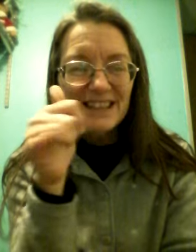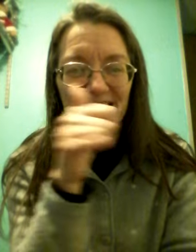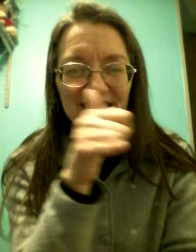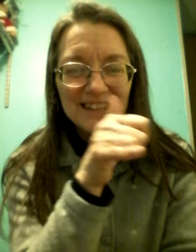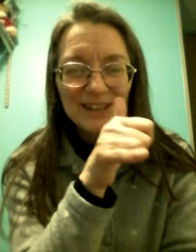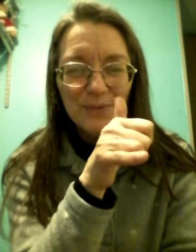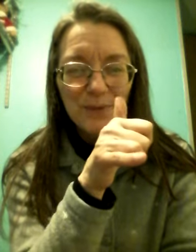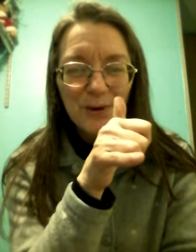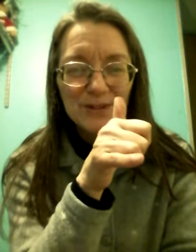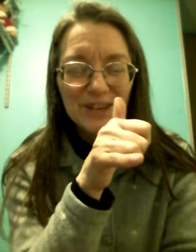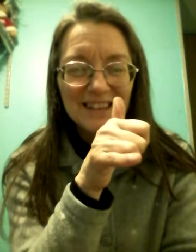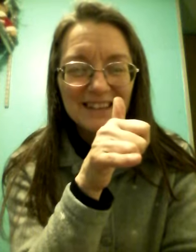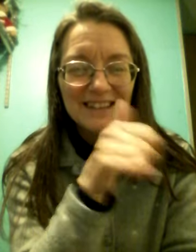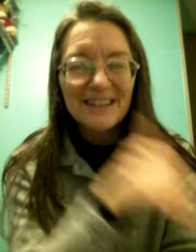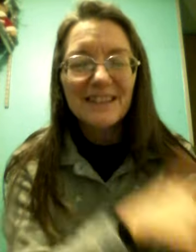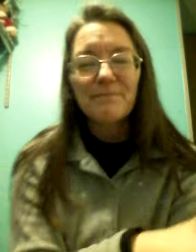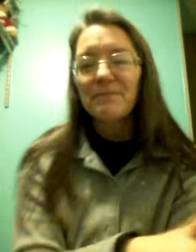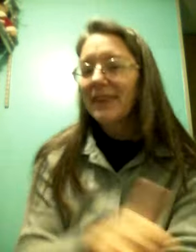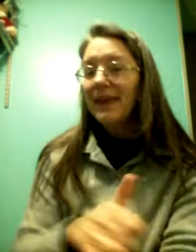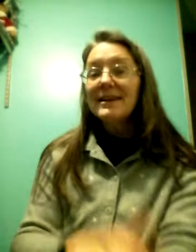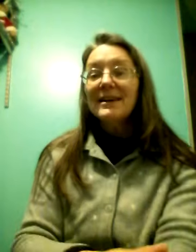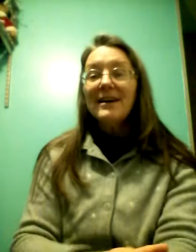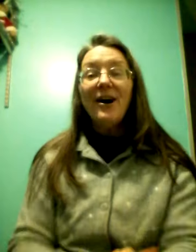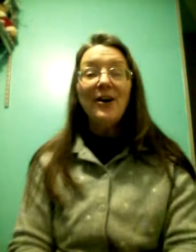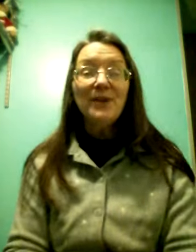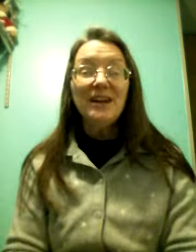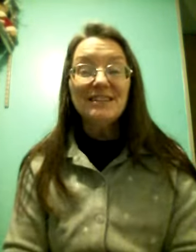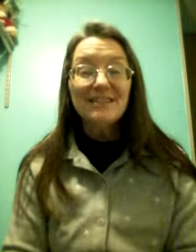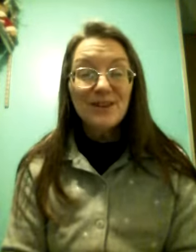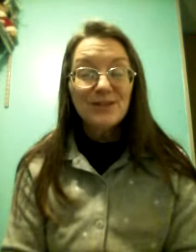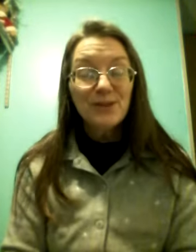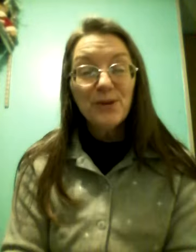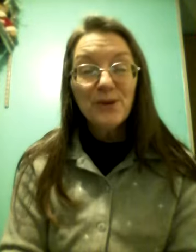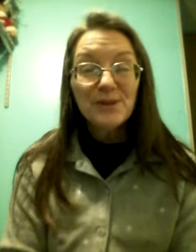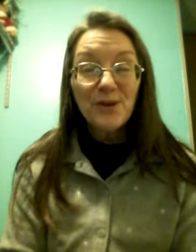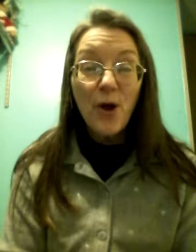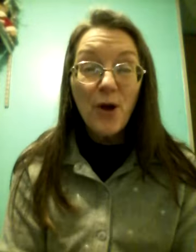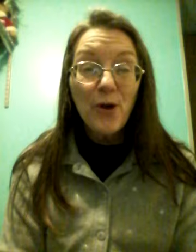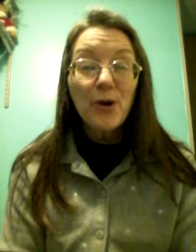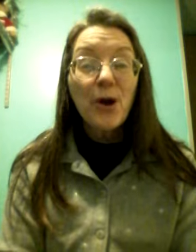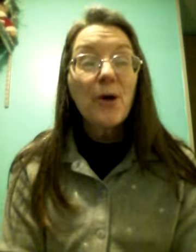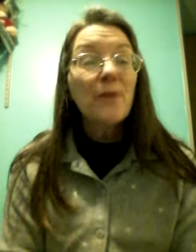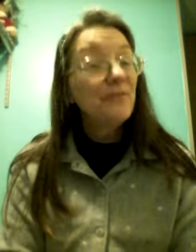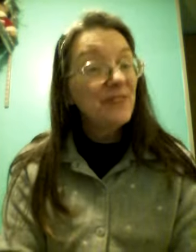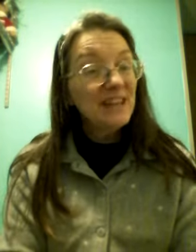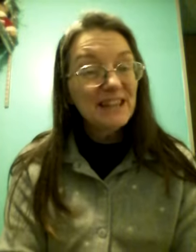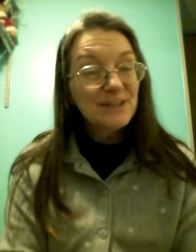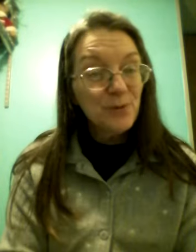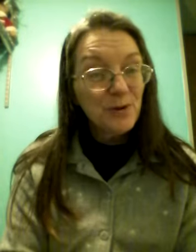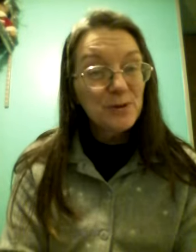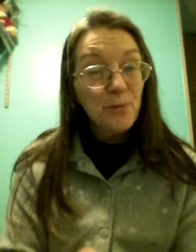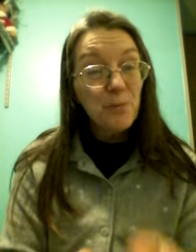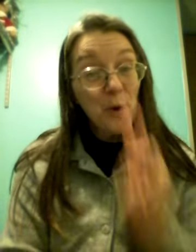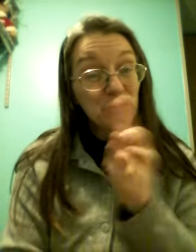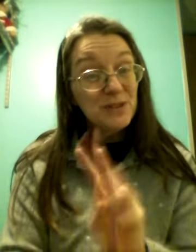silly slow motion. All right, so those are our feelings words part